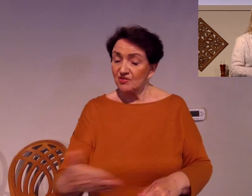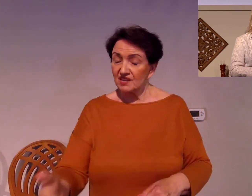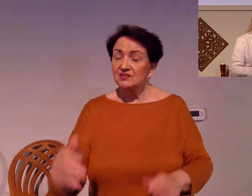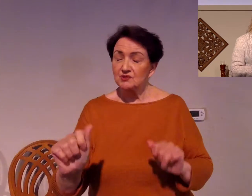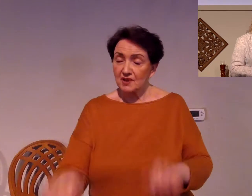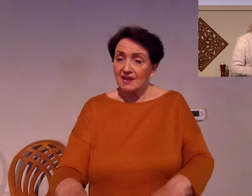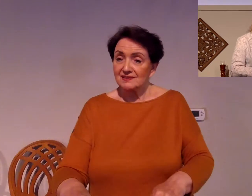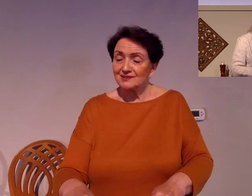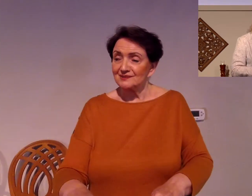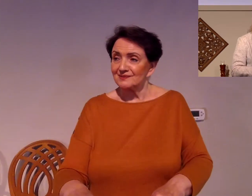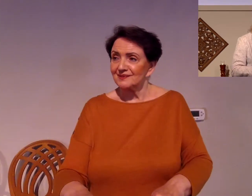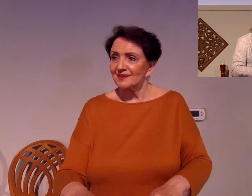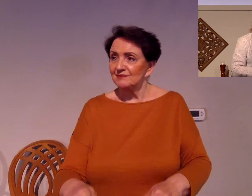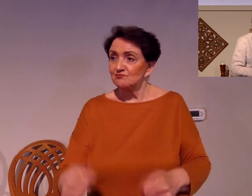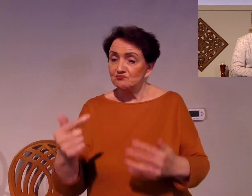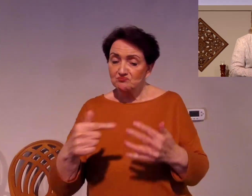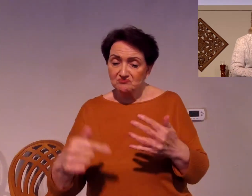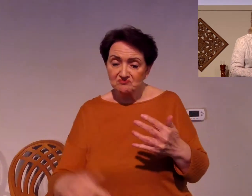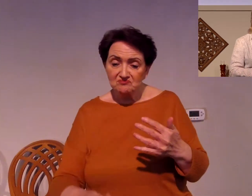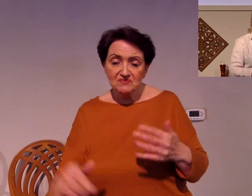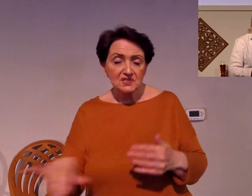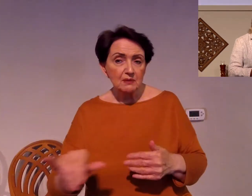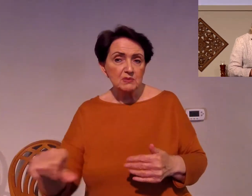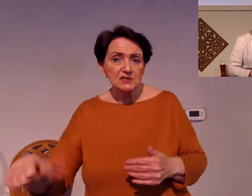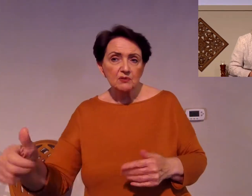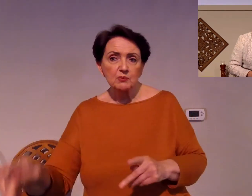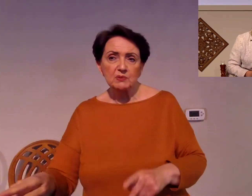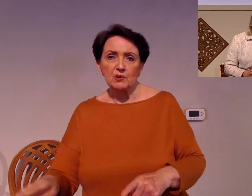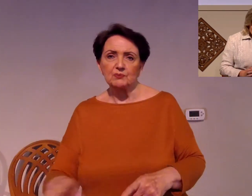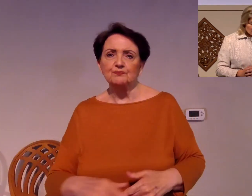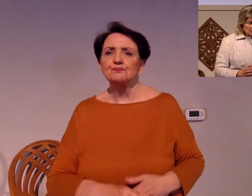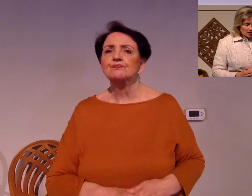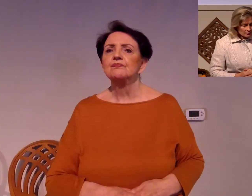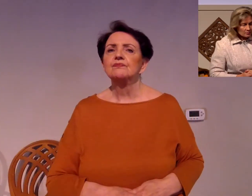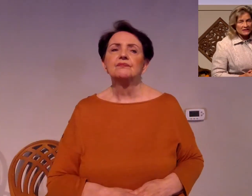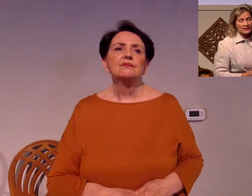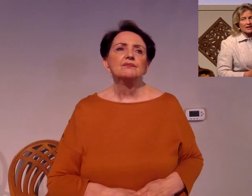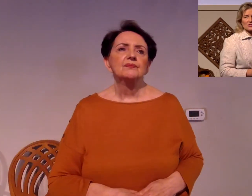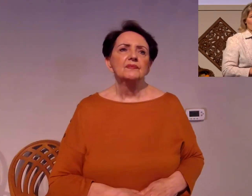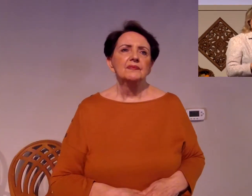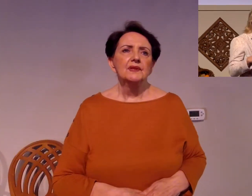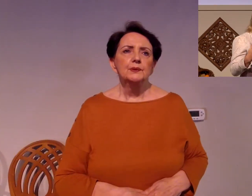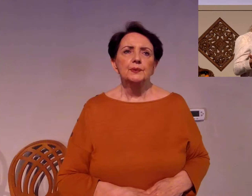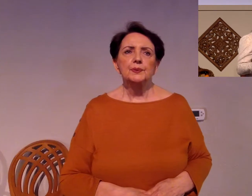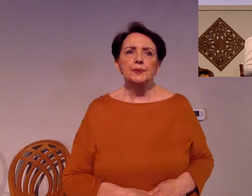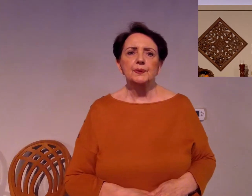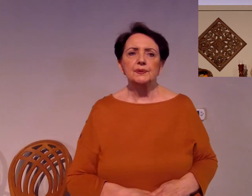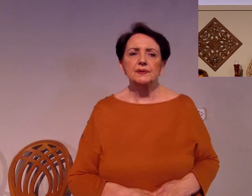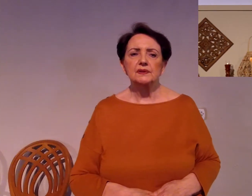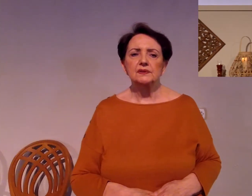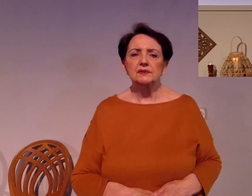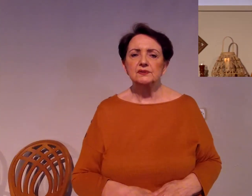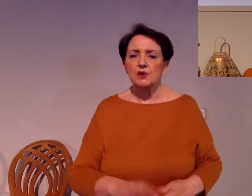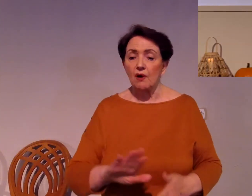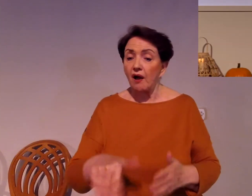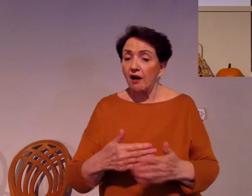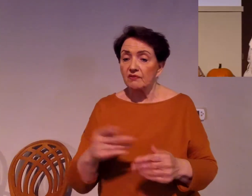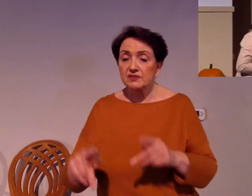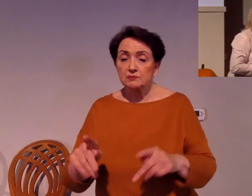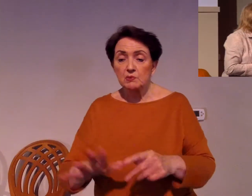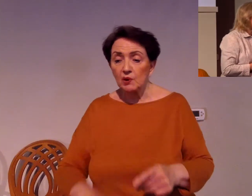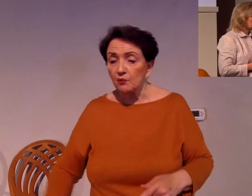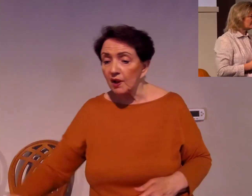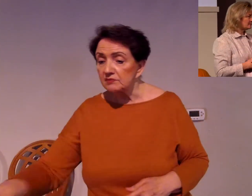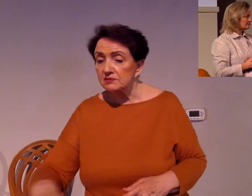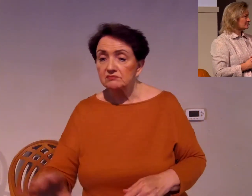as are other people. Okay, so there, but so all these people around you can do it just